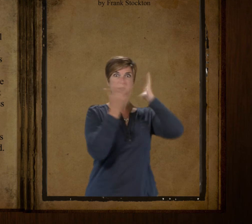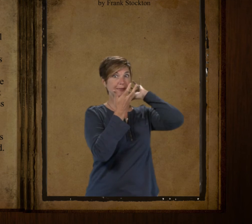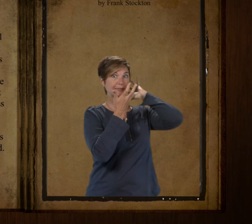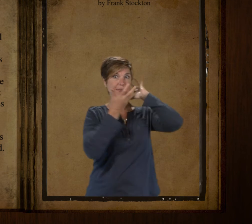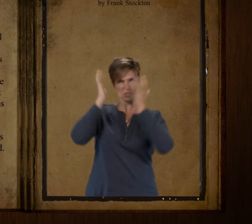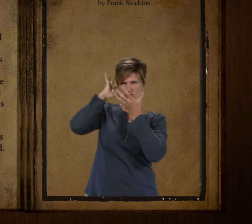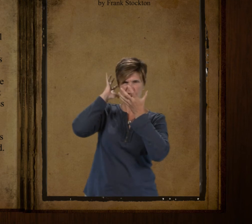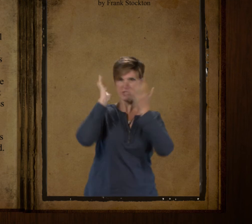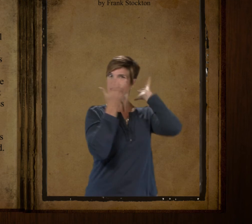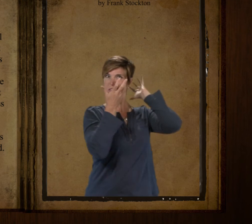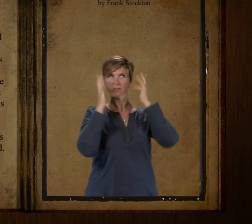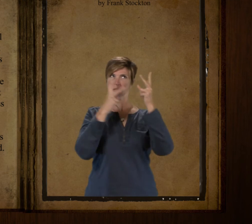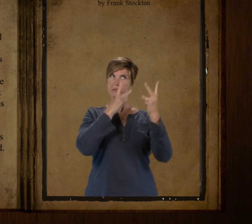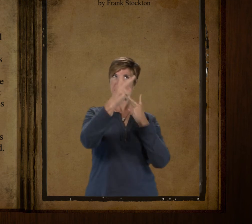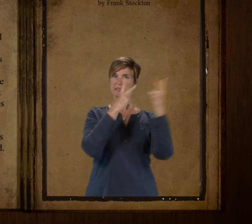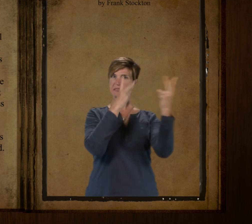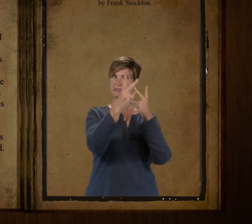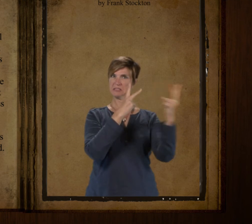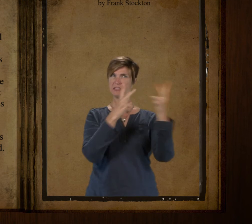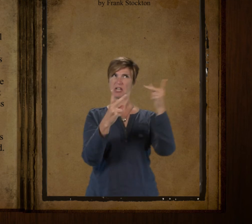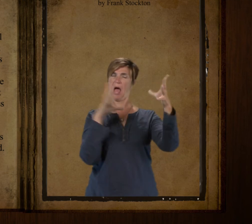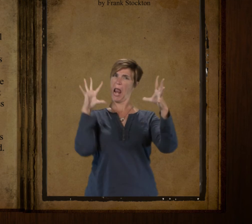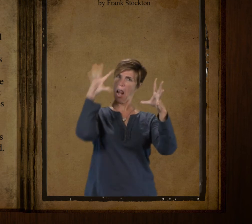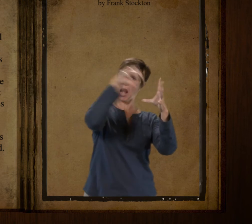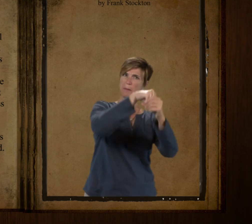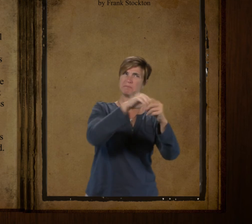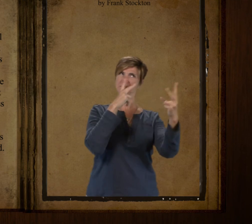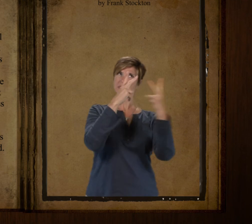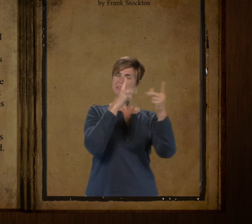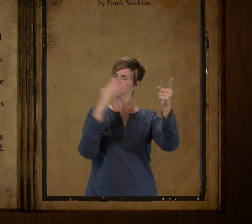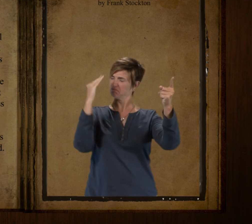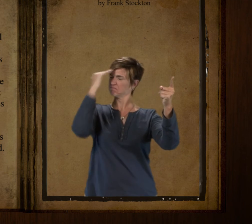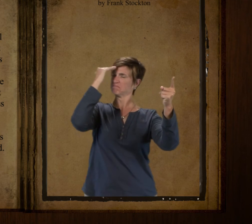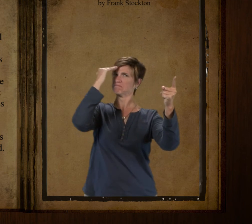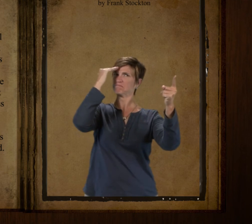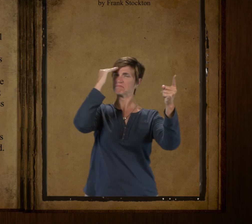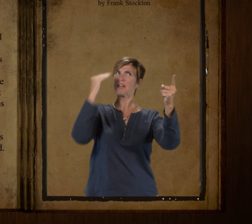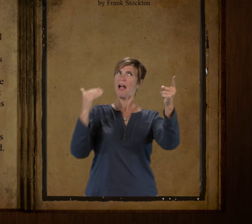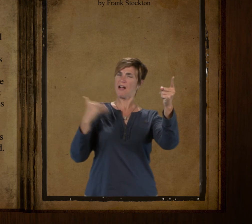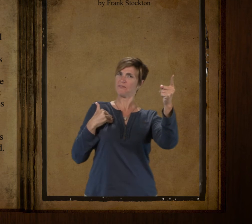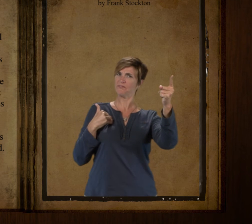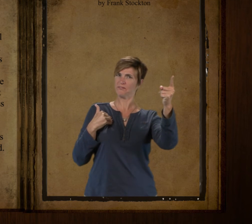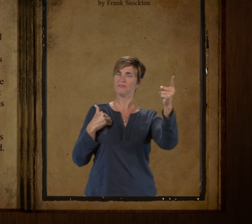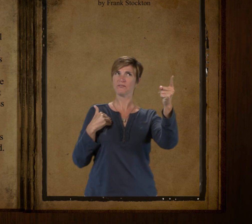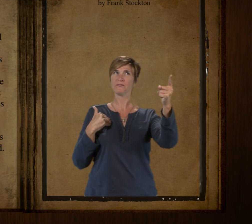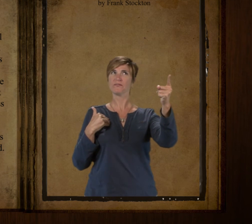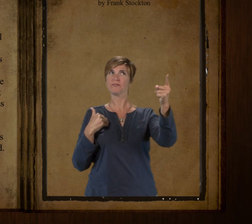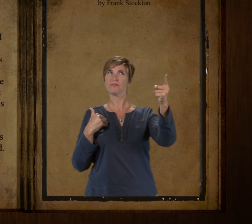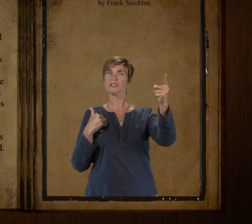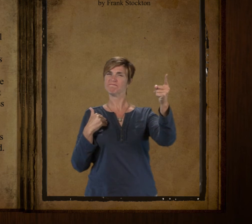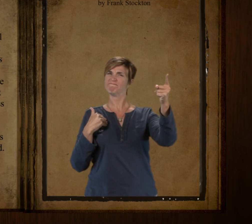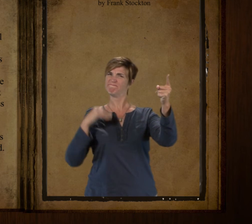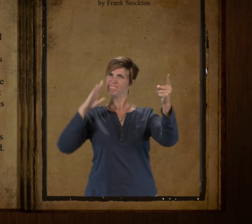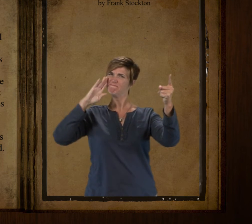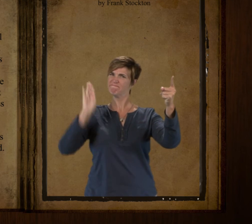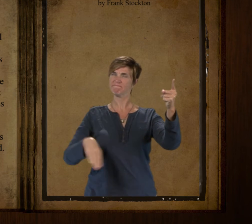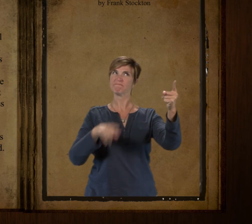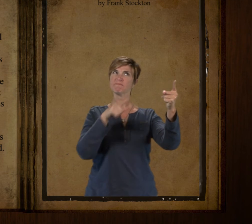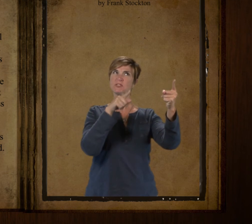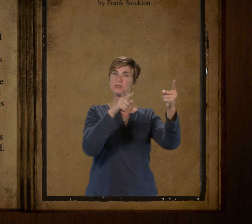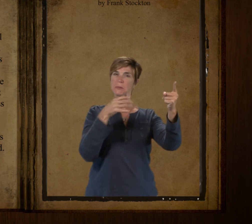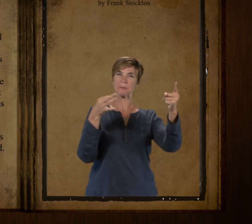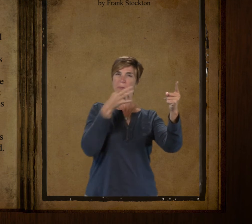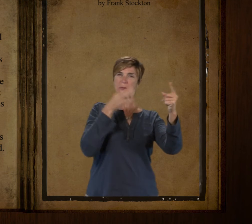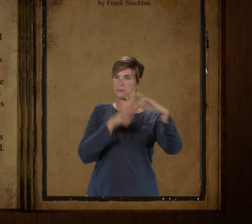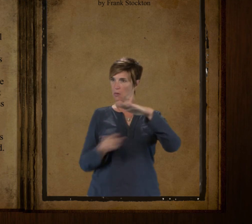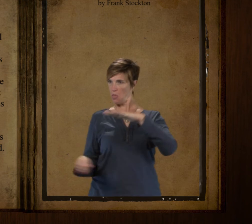herself this thing, hidden to all other lookers on, even to the king. The only hope for the youth, in which there